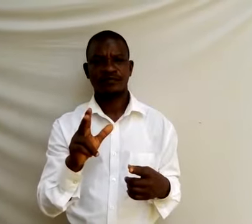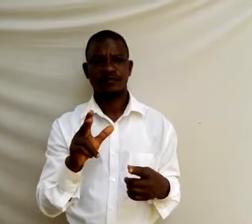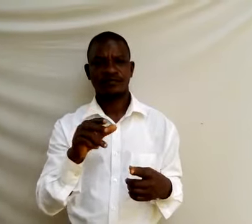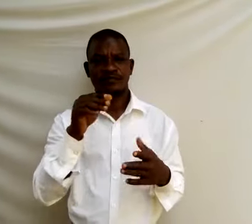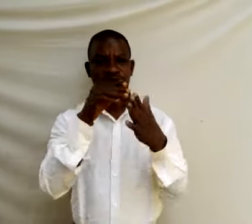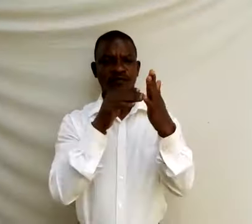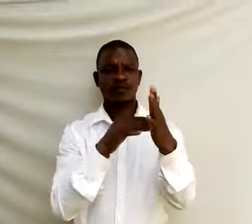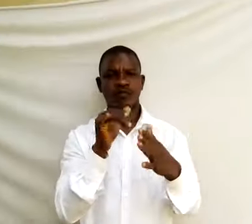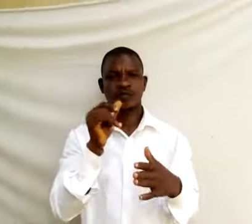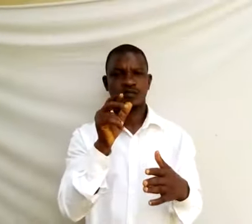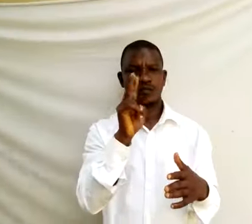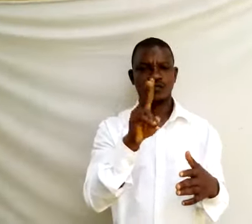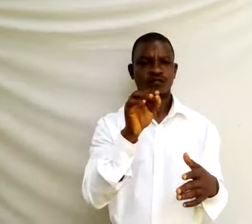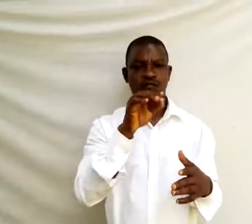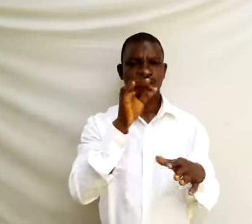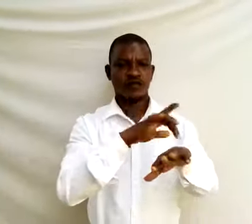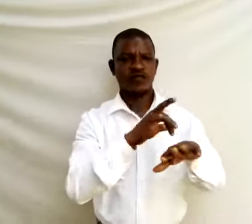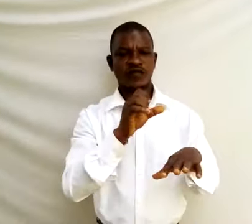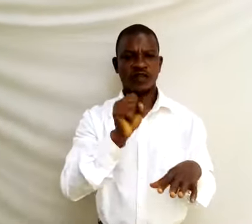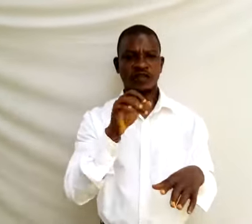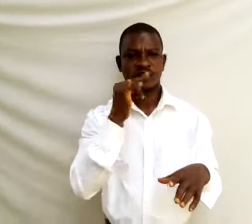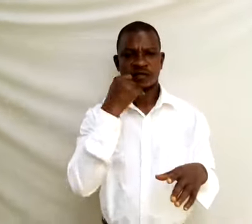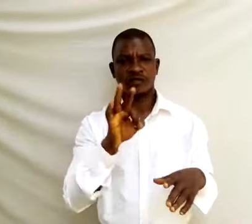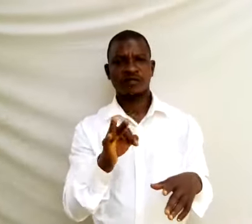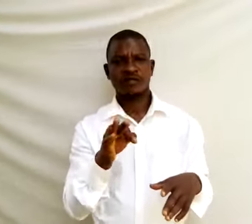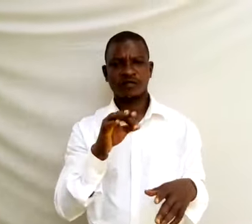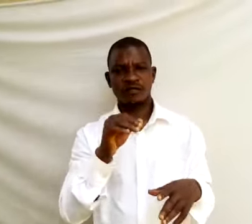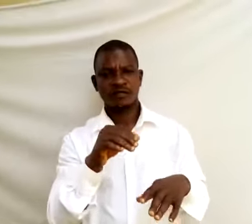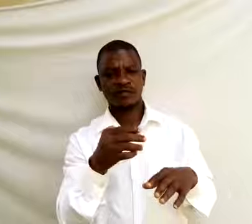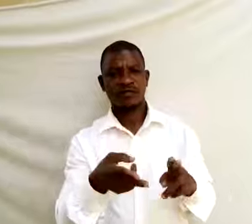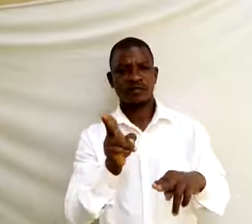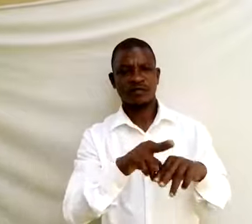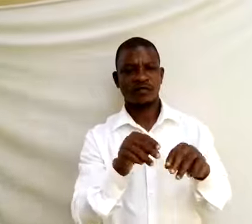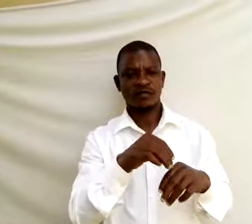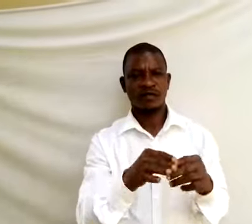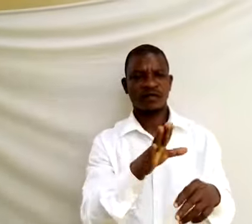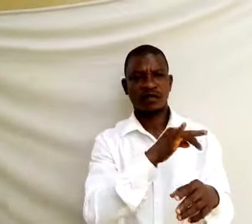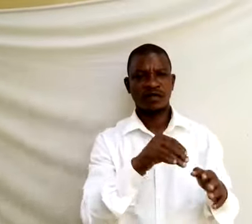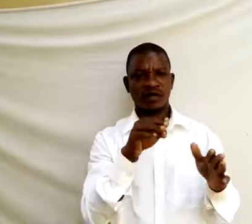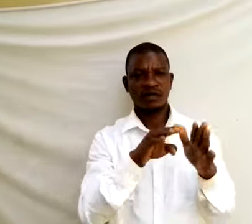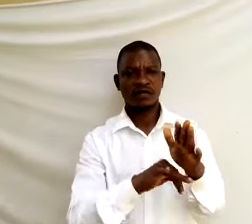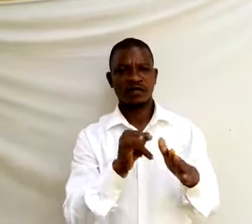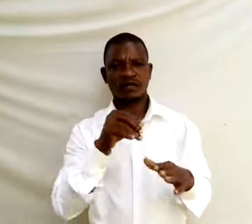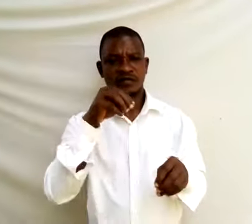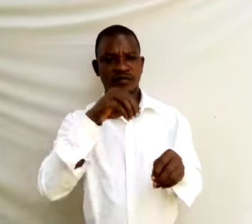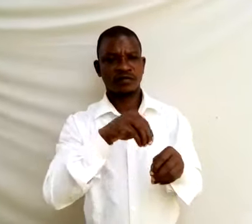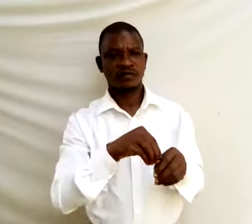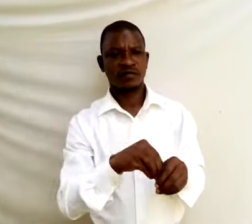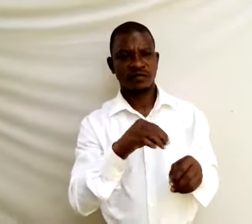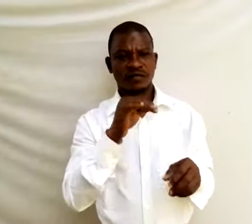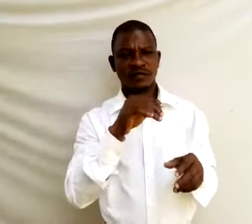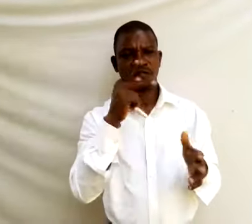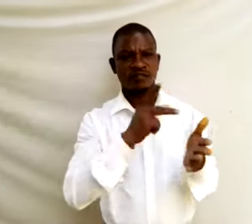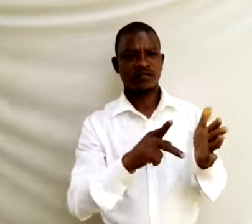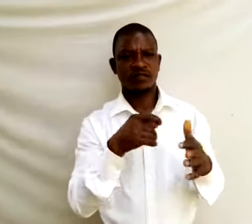Mention two effects of increase and decrease in the price